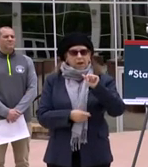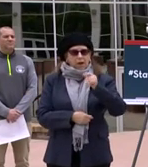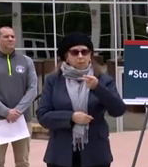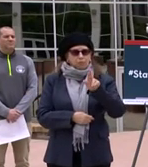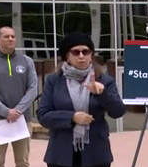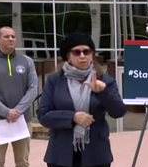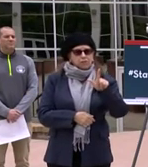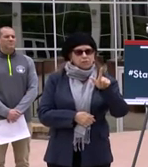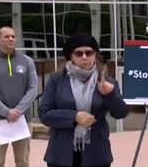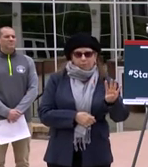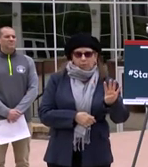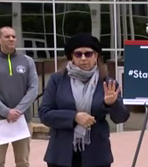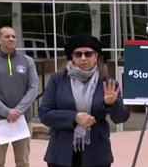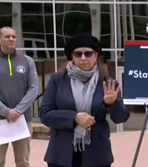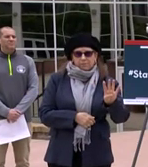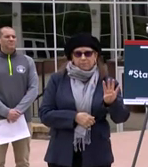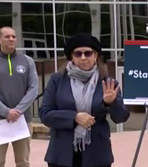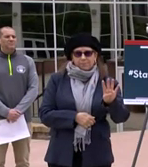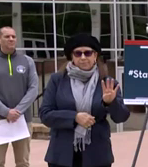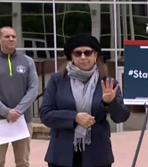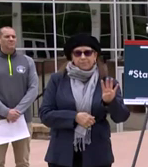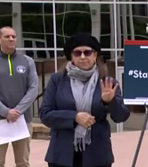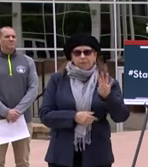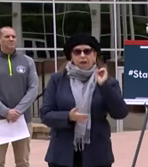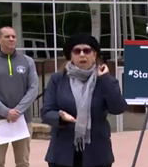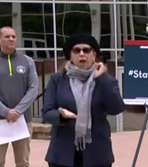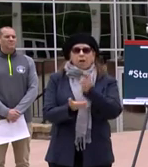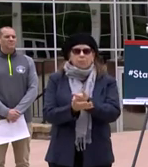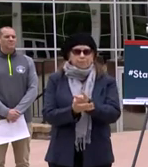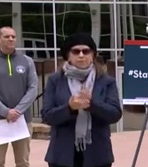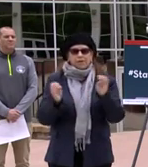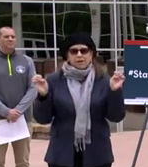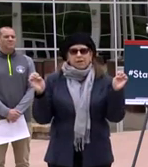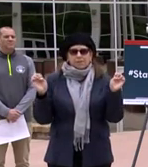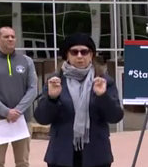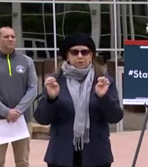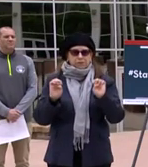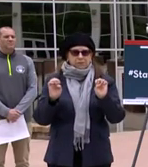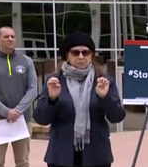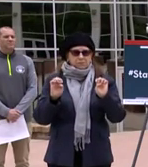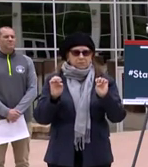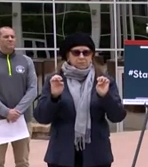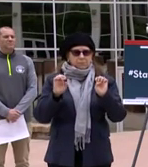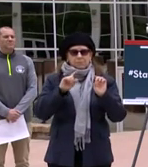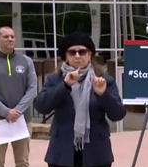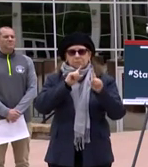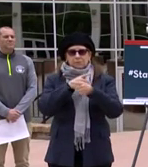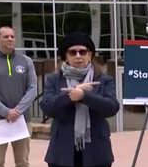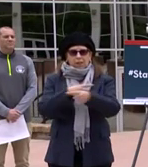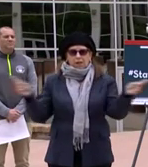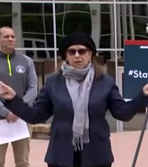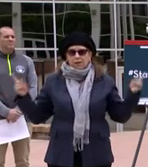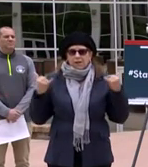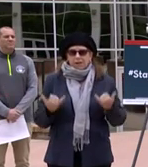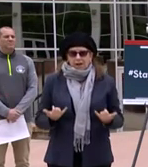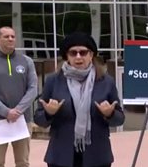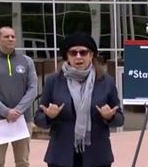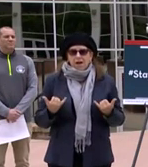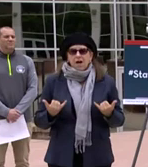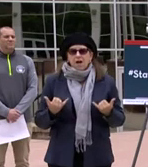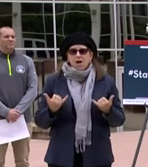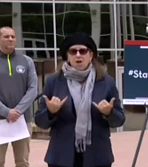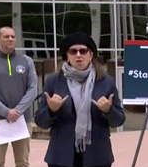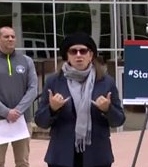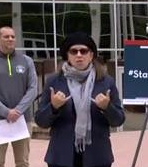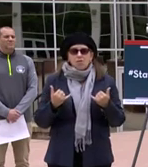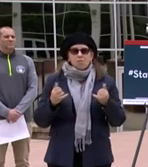I'm operating under. It is likely that we'll seek an extension of the public health emergency in the coming weeks. Can